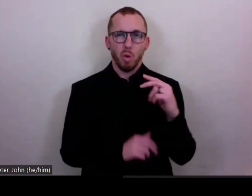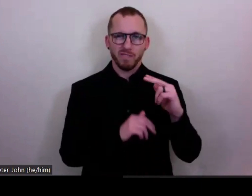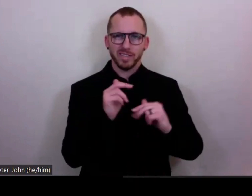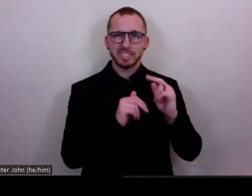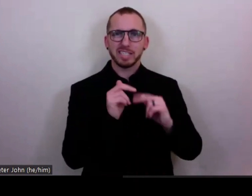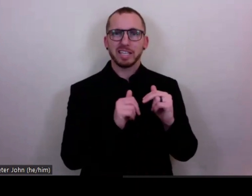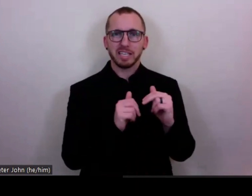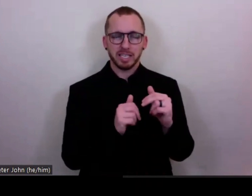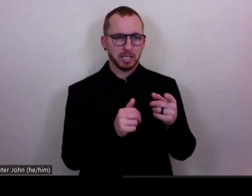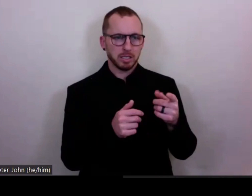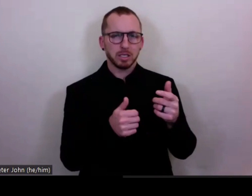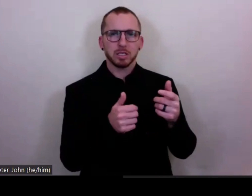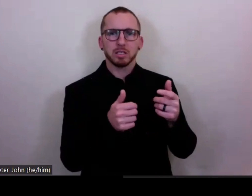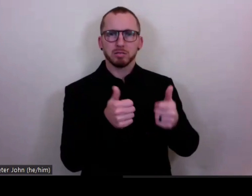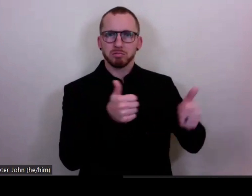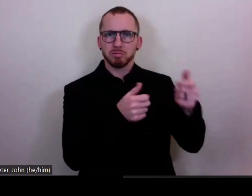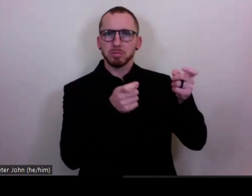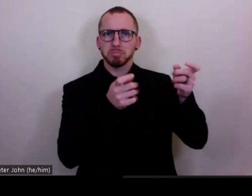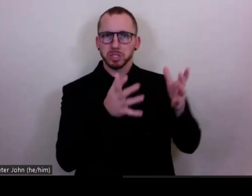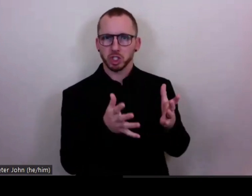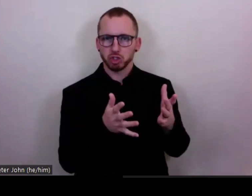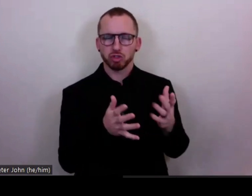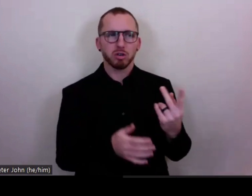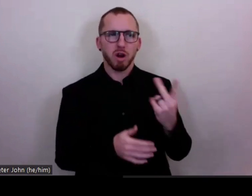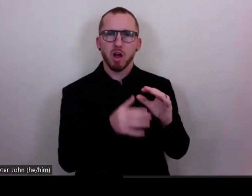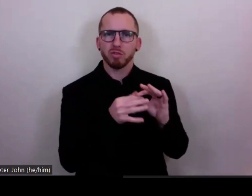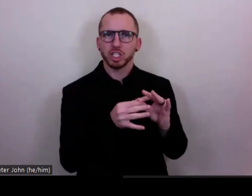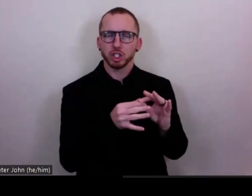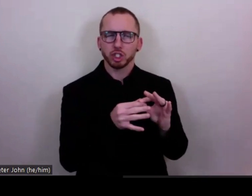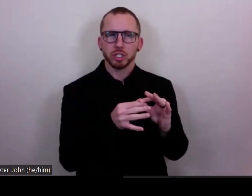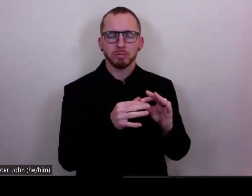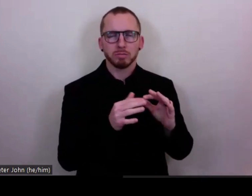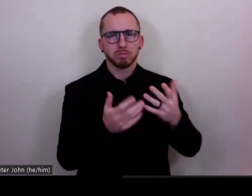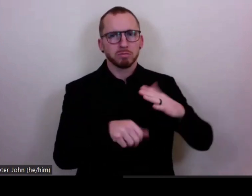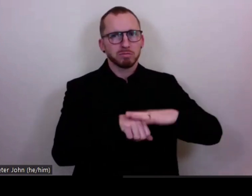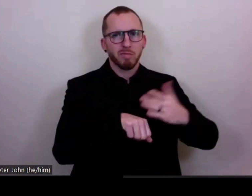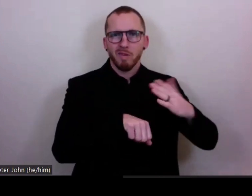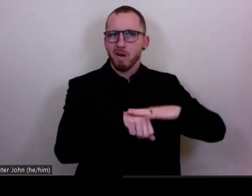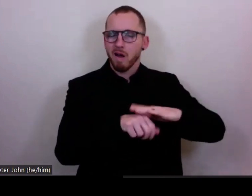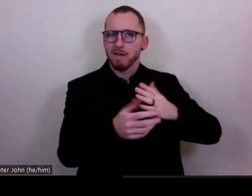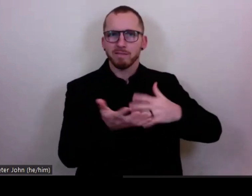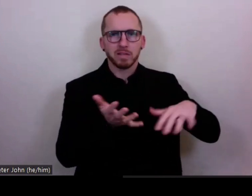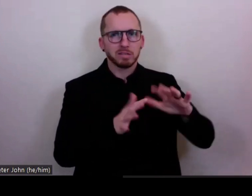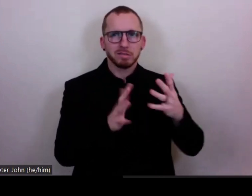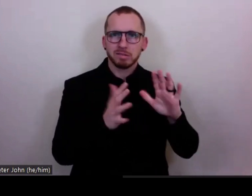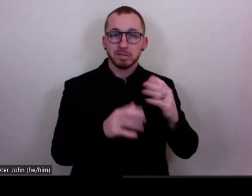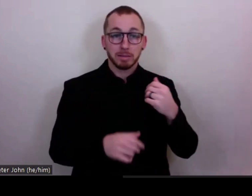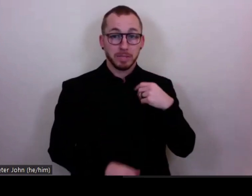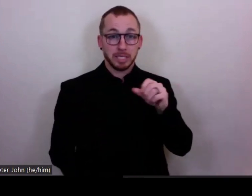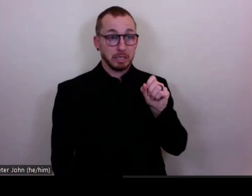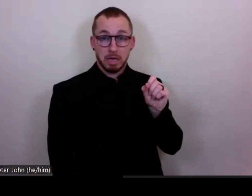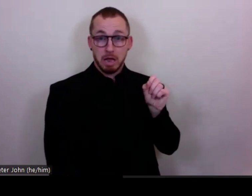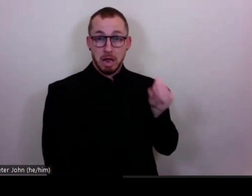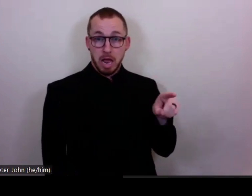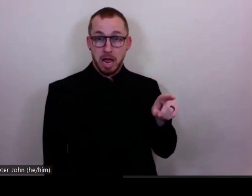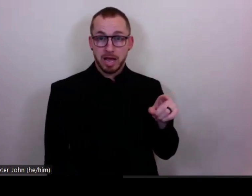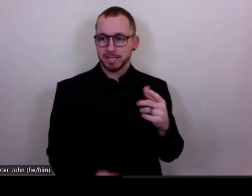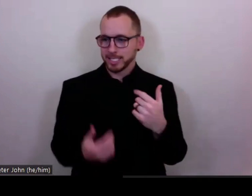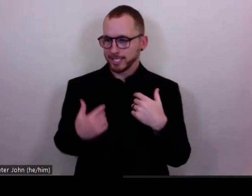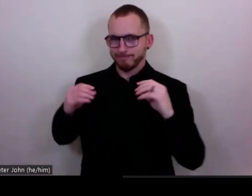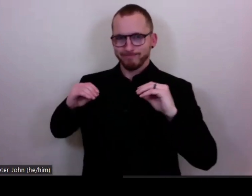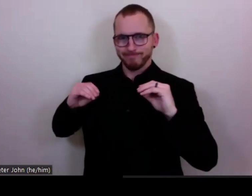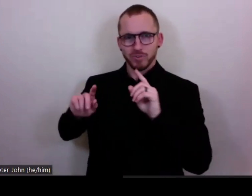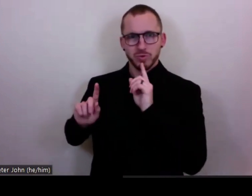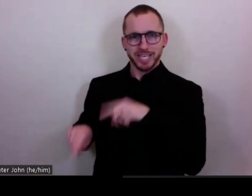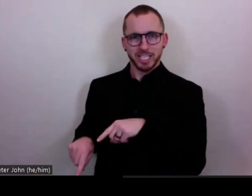has a love-hate relationship with me. If I ask a question and she doesn't have an answer that makes any sense to me,